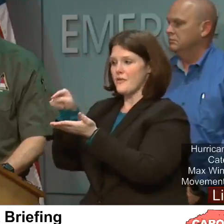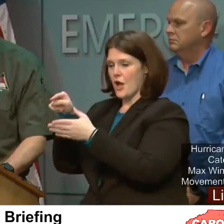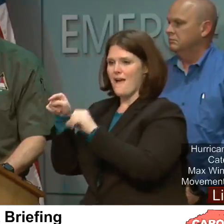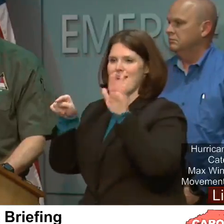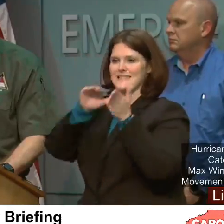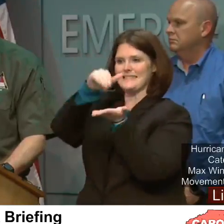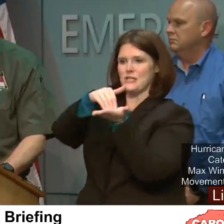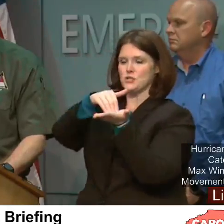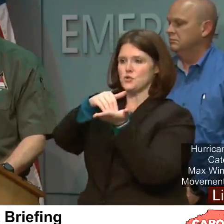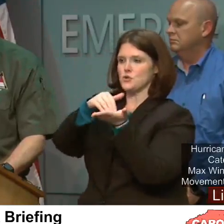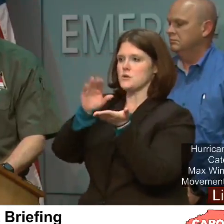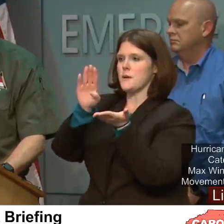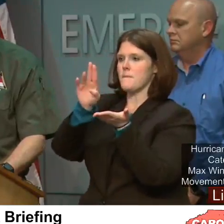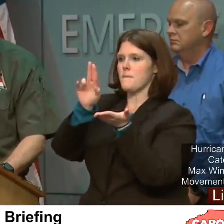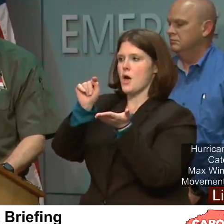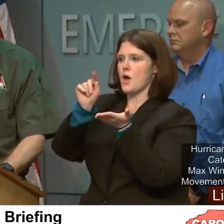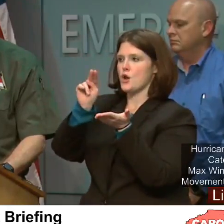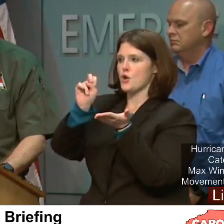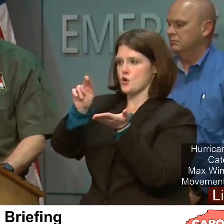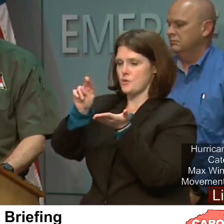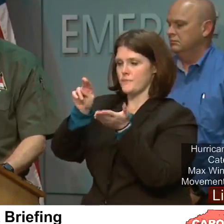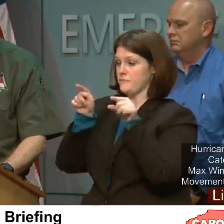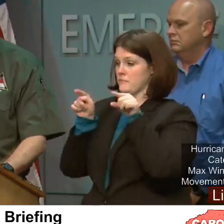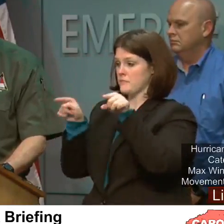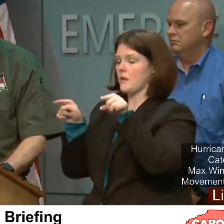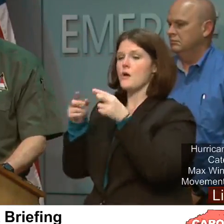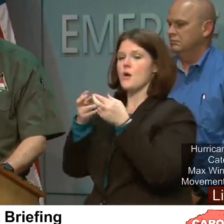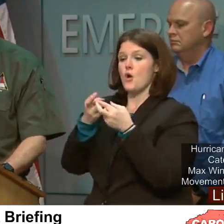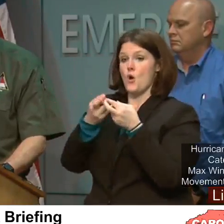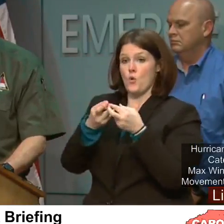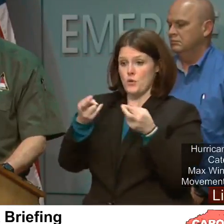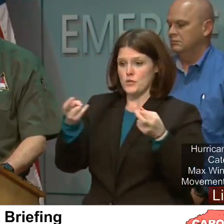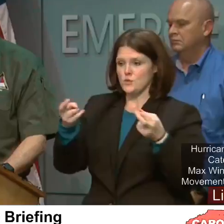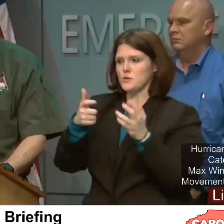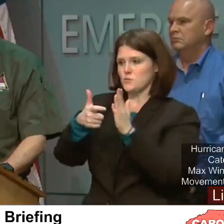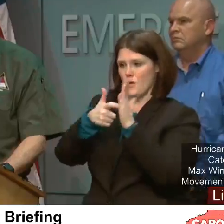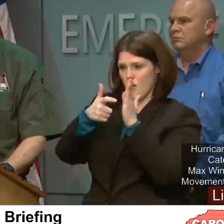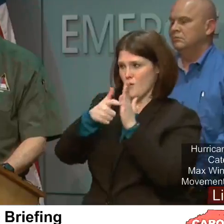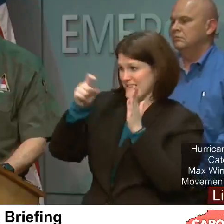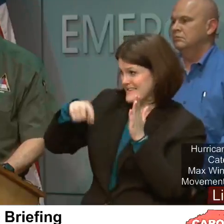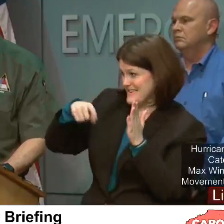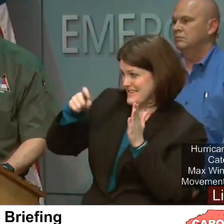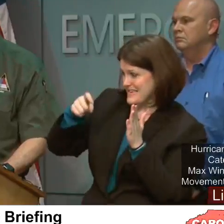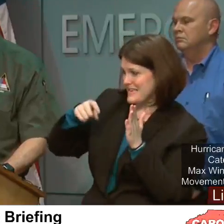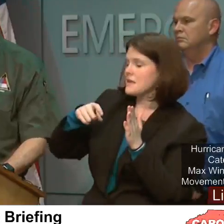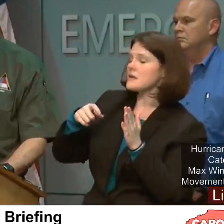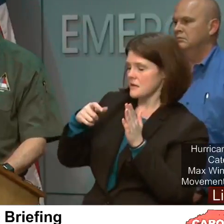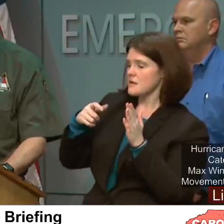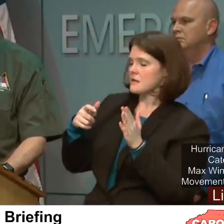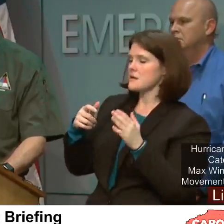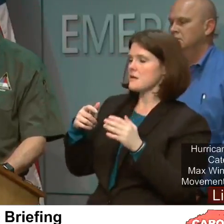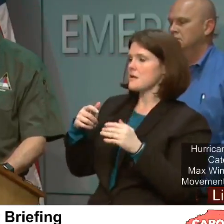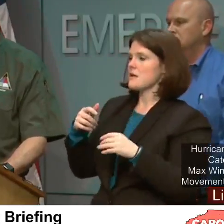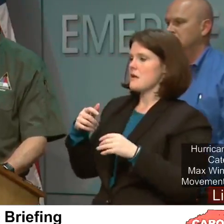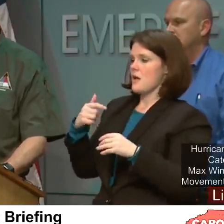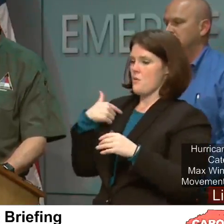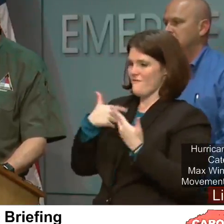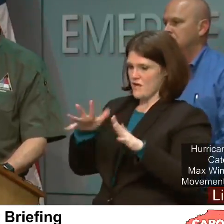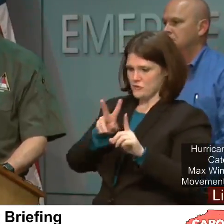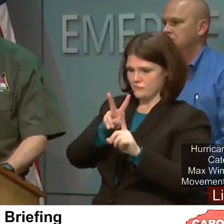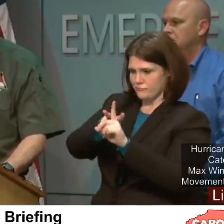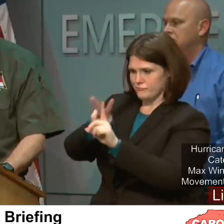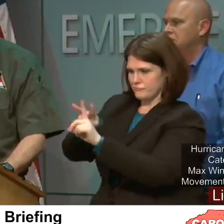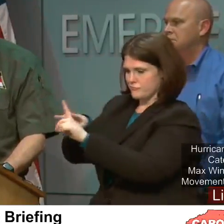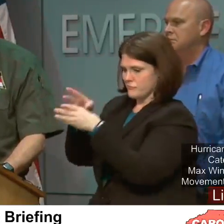up in Butner. And as resources are required by counties, we have the resources chopped out down to